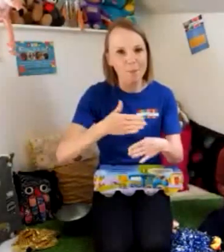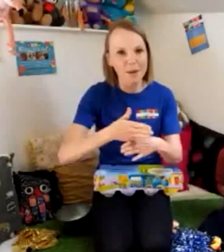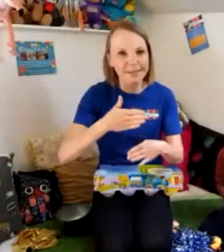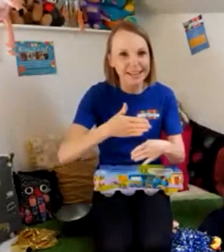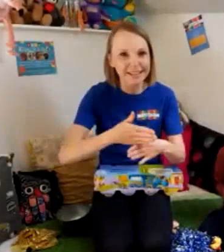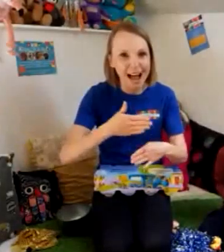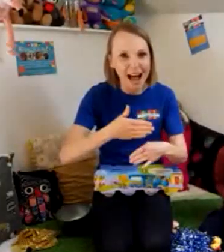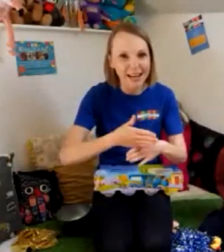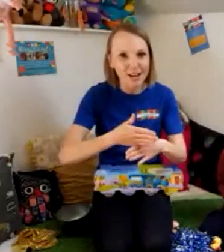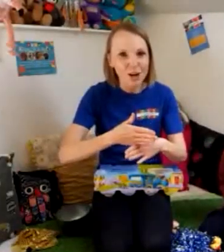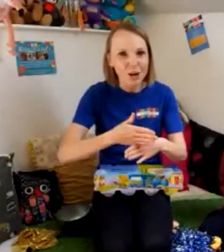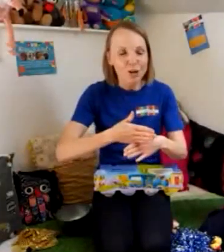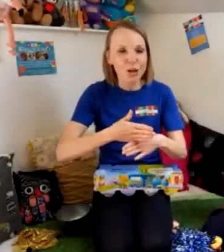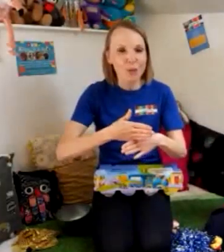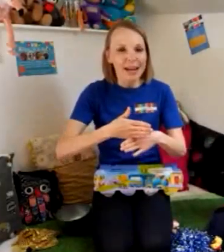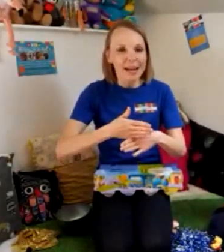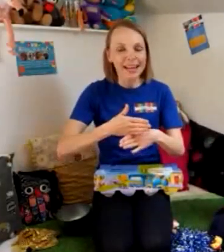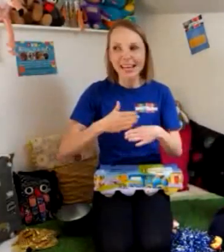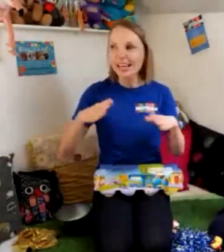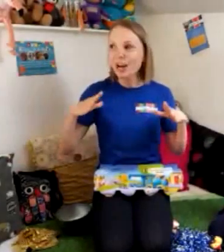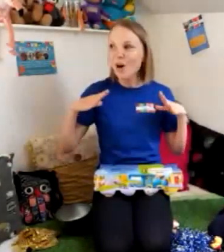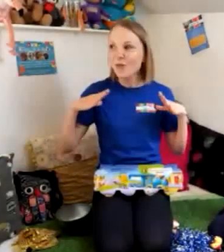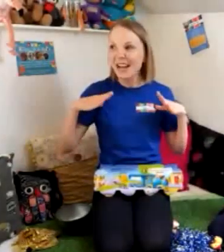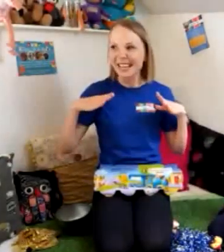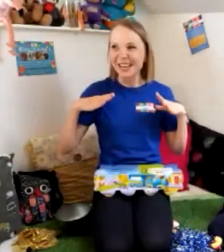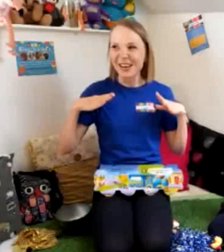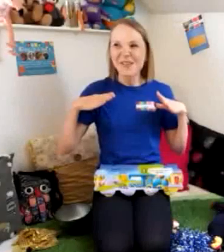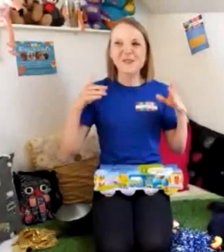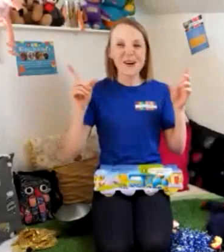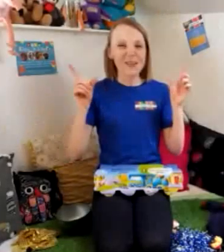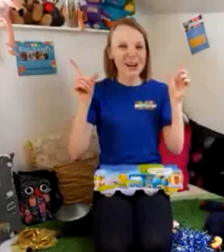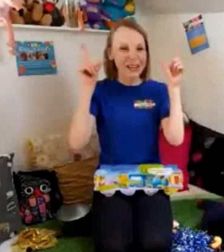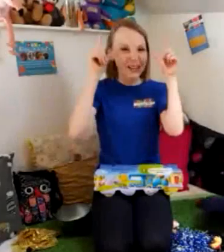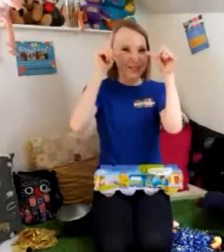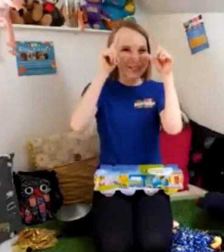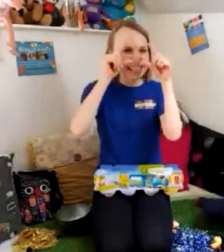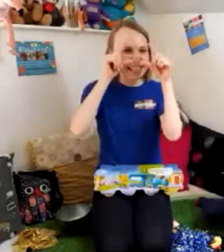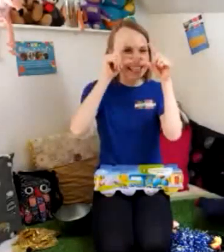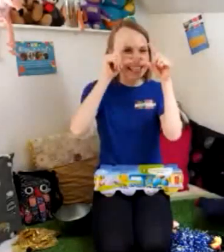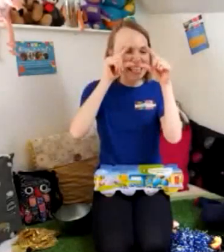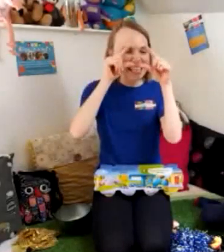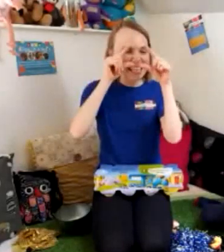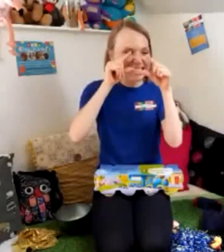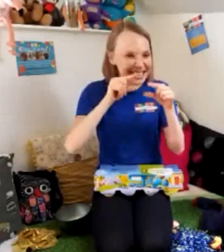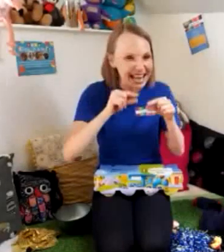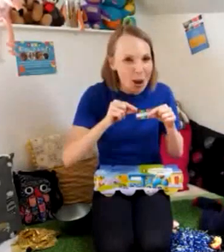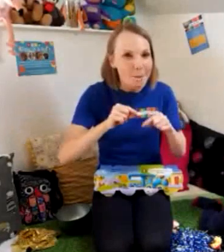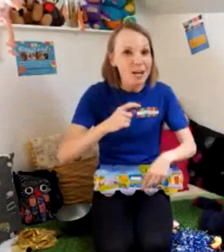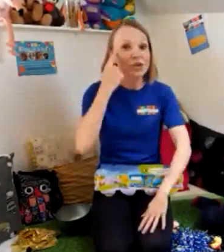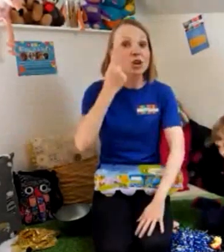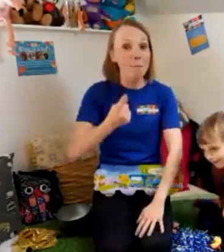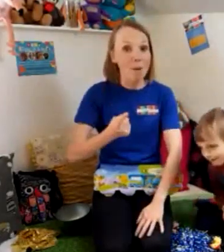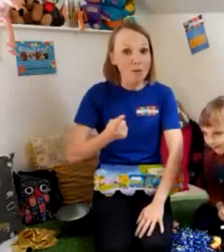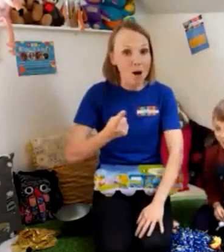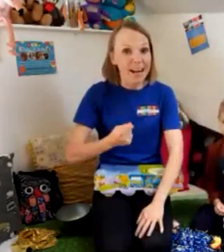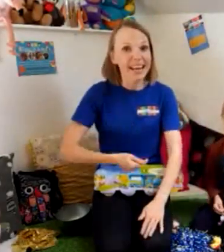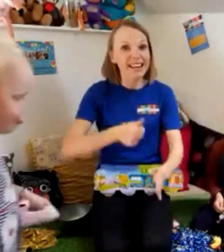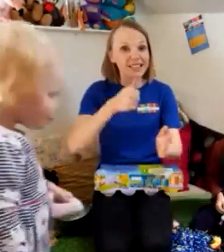busy day. So he got ready for a lovely sleep because tomorrow he had to